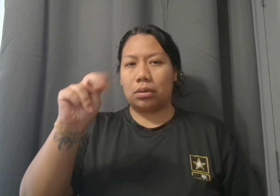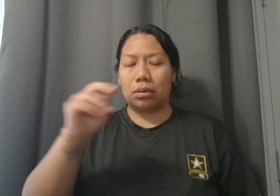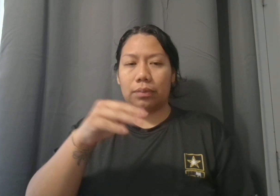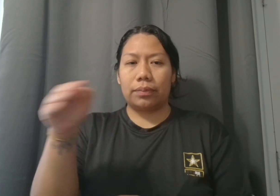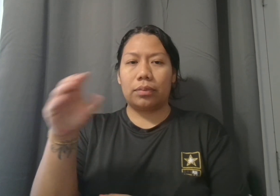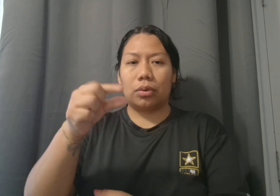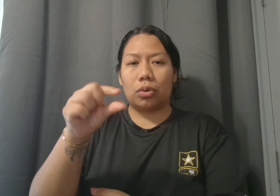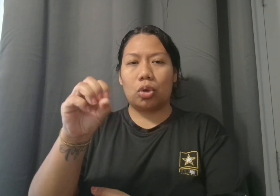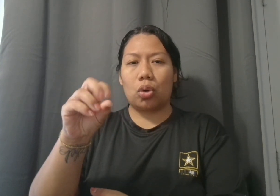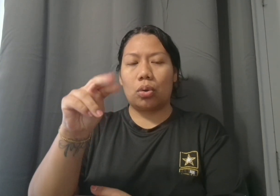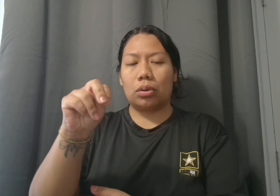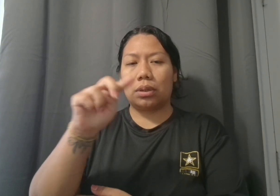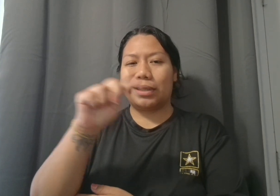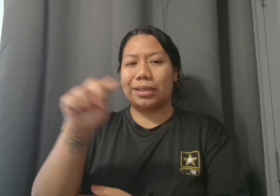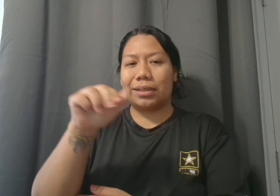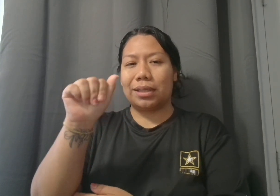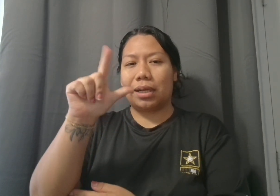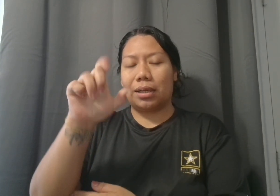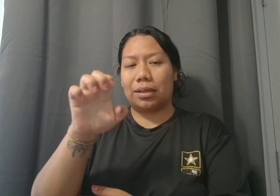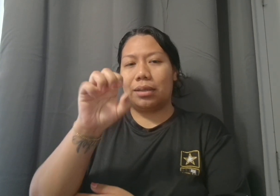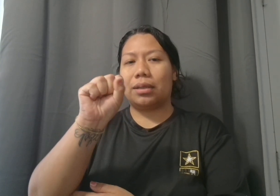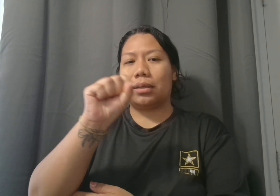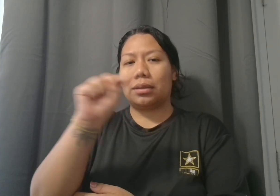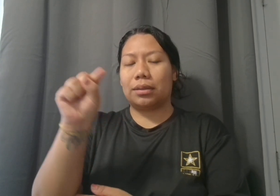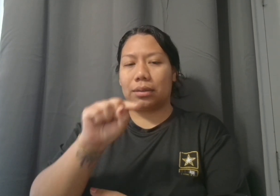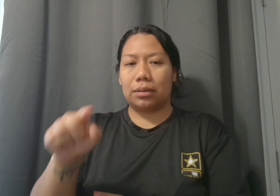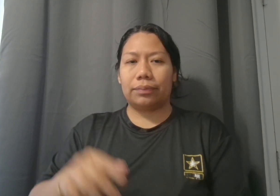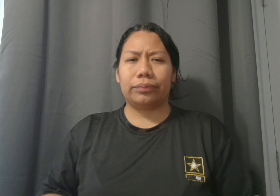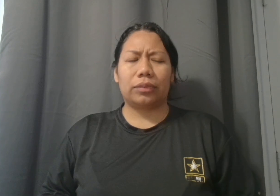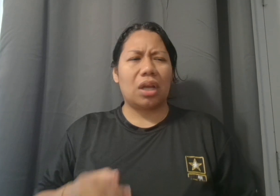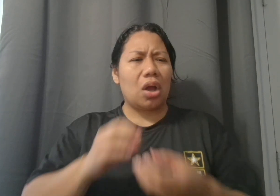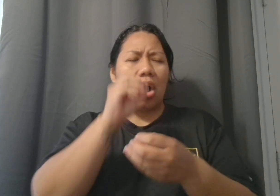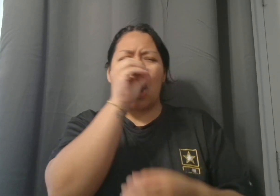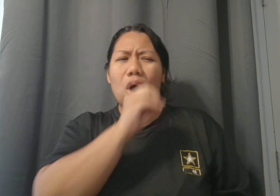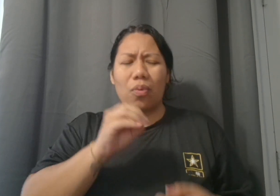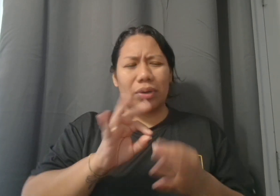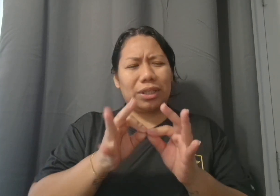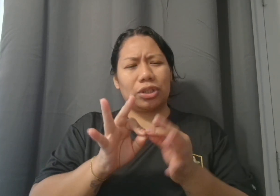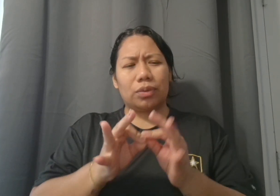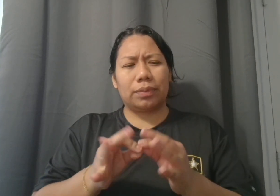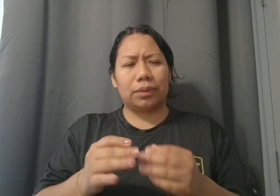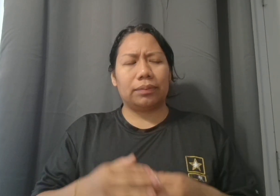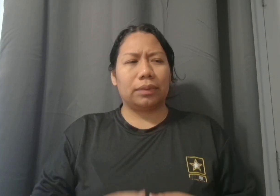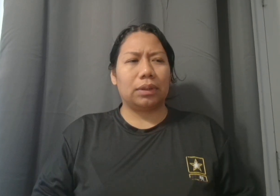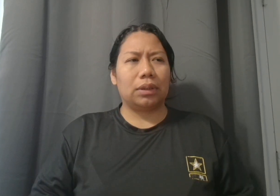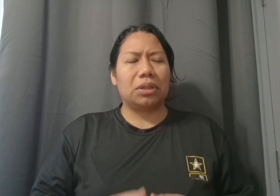Oral Interpreter. A brief description of functions and qualifications.